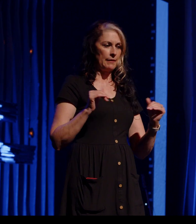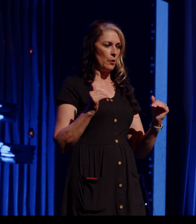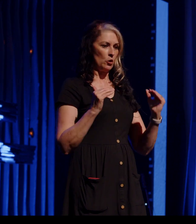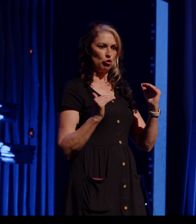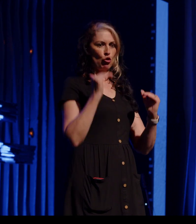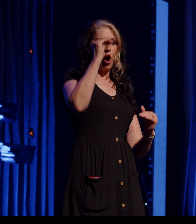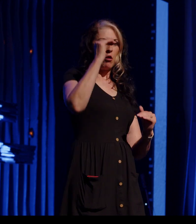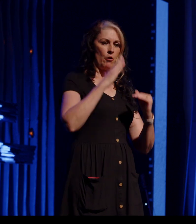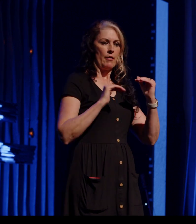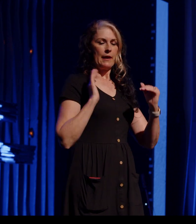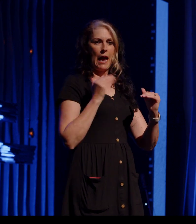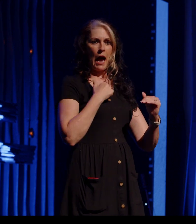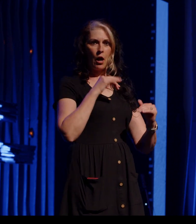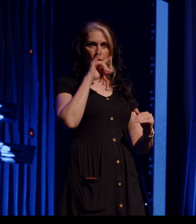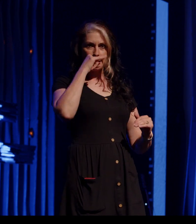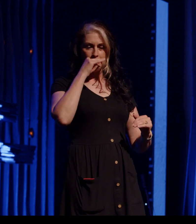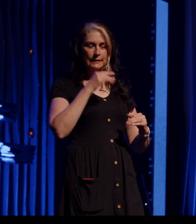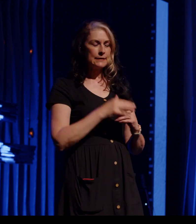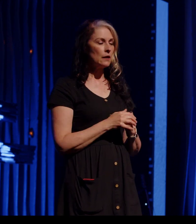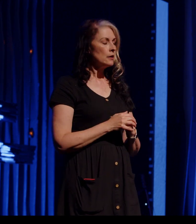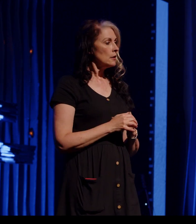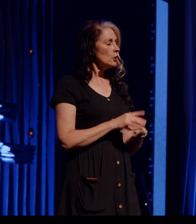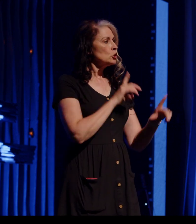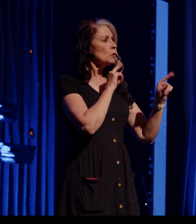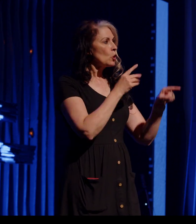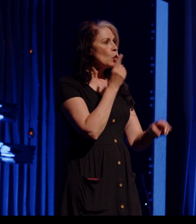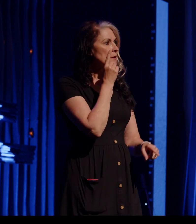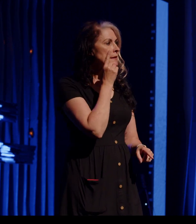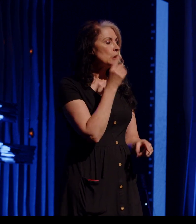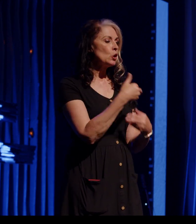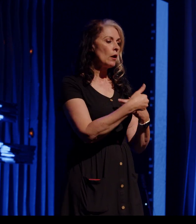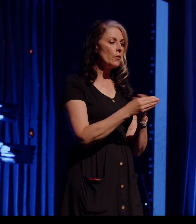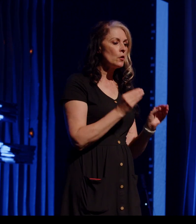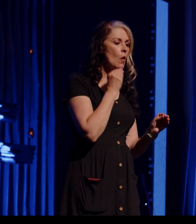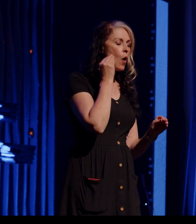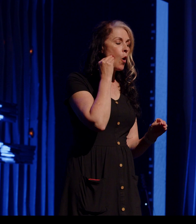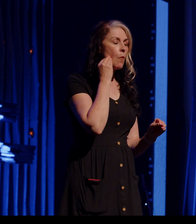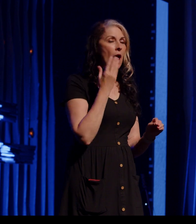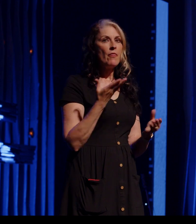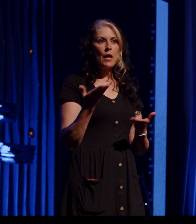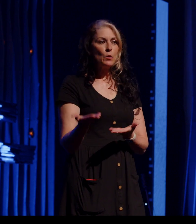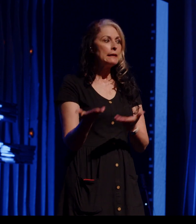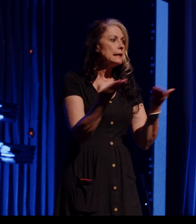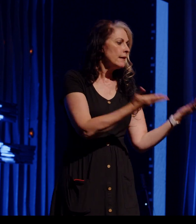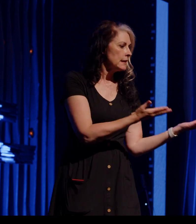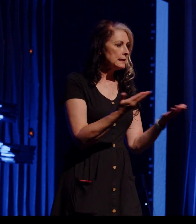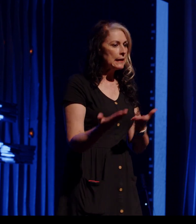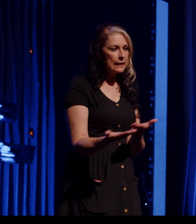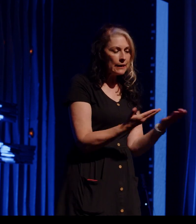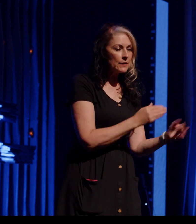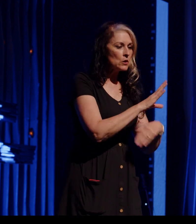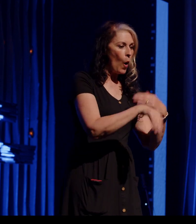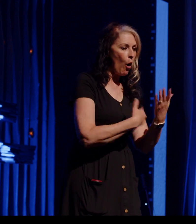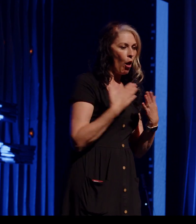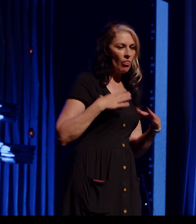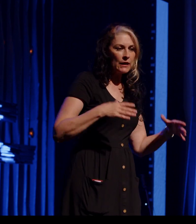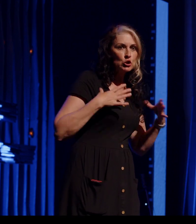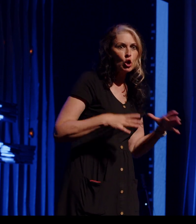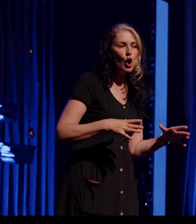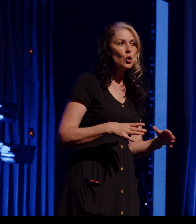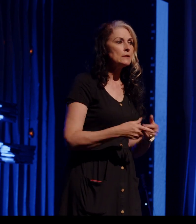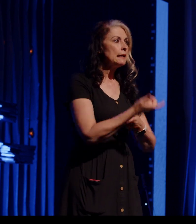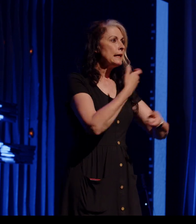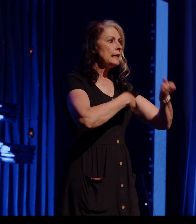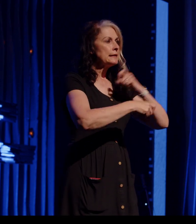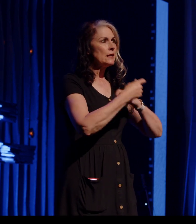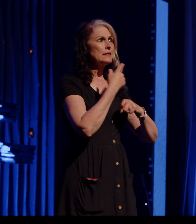and Mike in age. And so we'd go to dinner over at their house and we'd come home with a wardrobe. And rather than feeling like